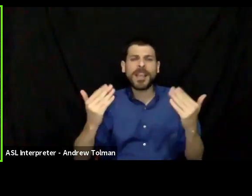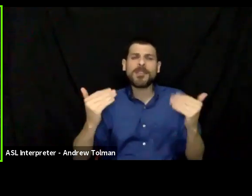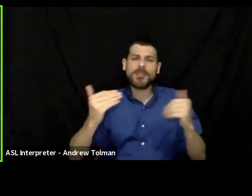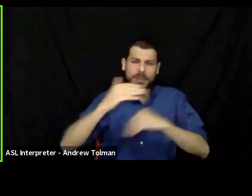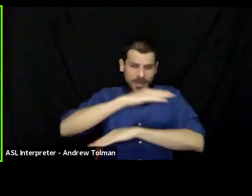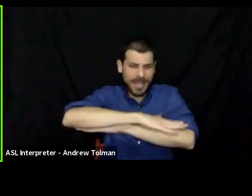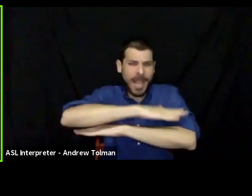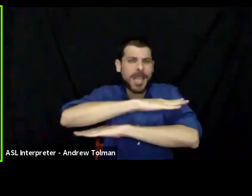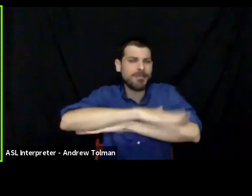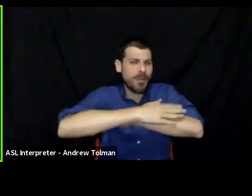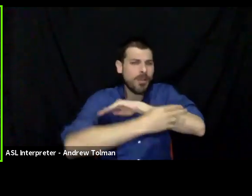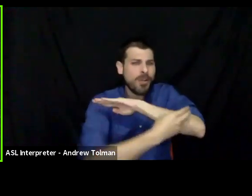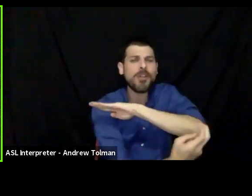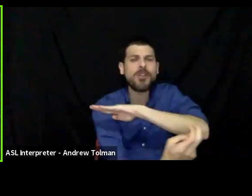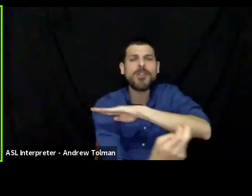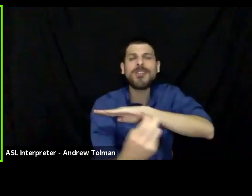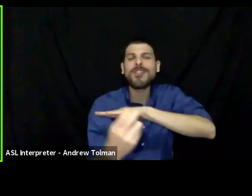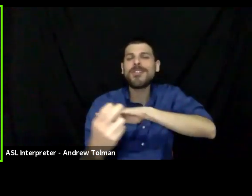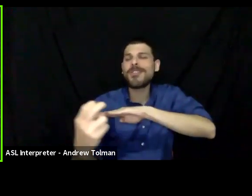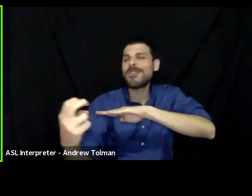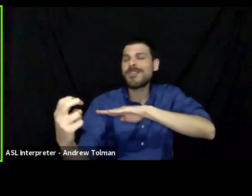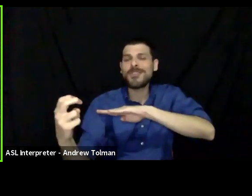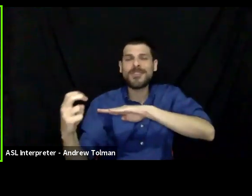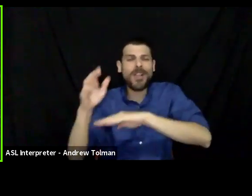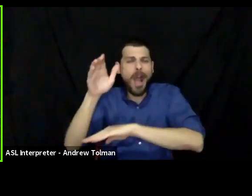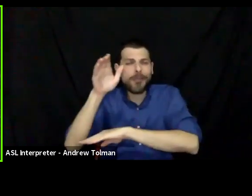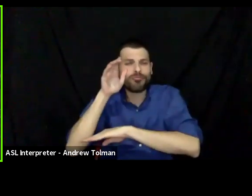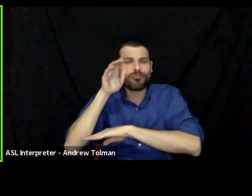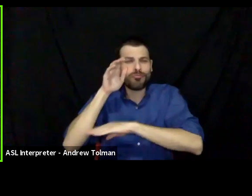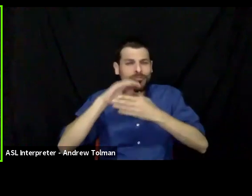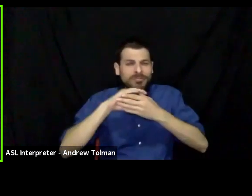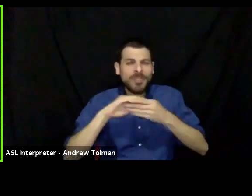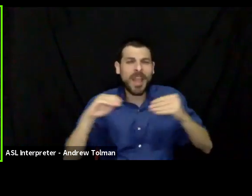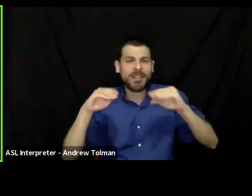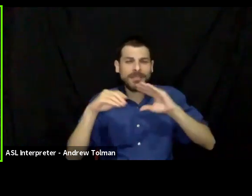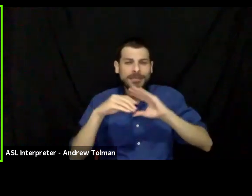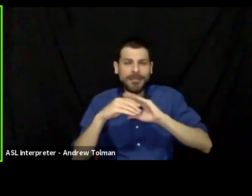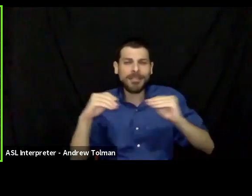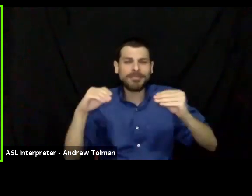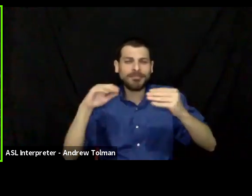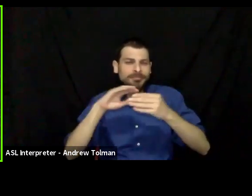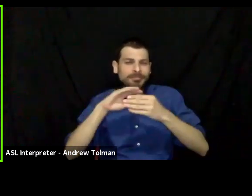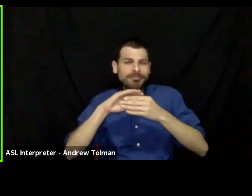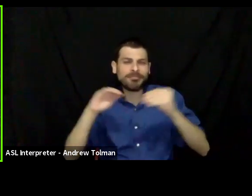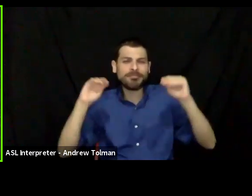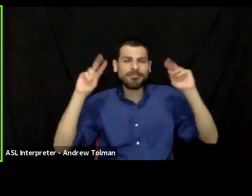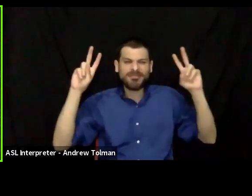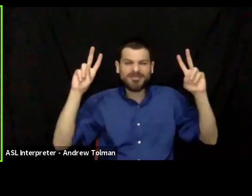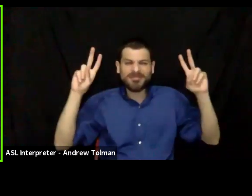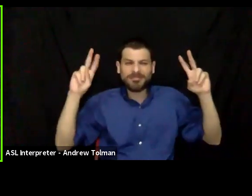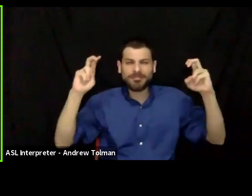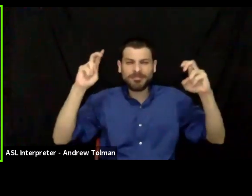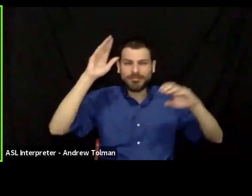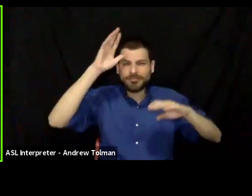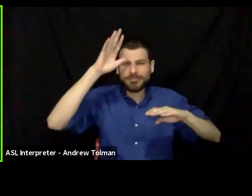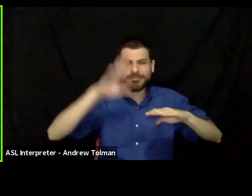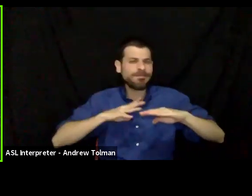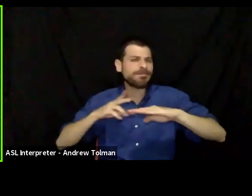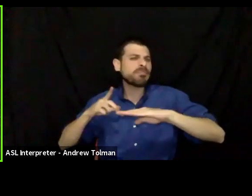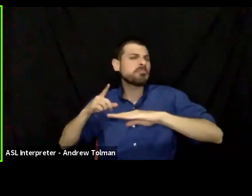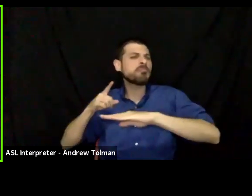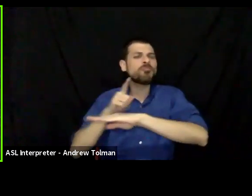Gather around the table is where you hear about the one who showed